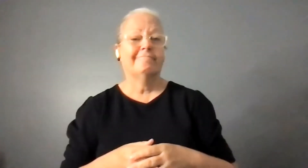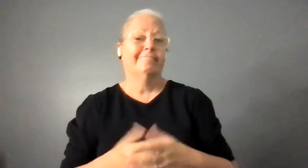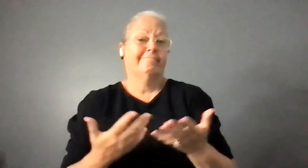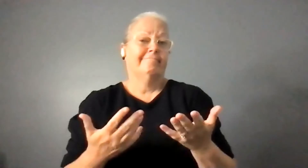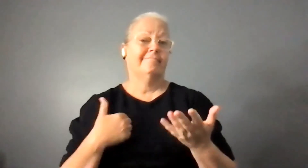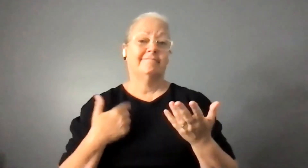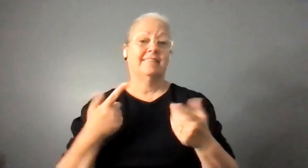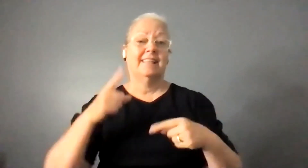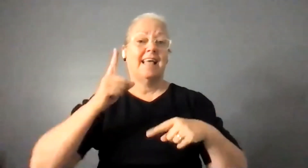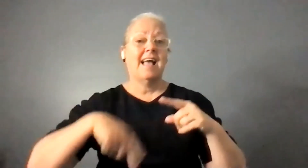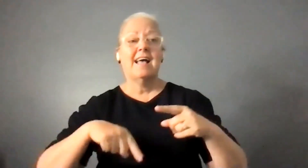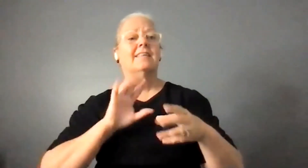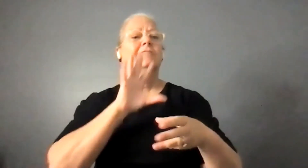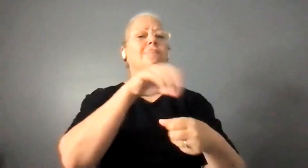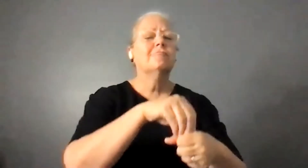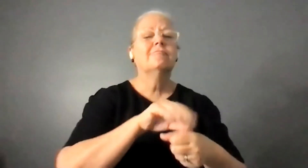participate